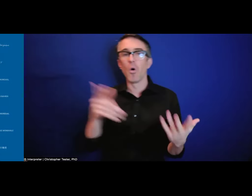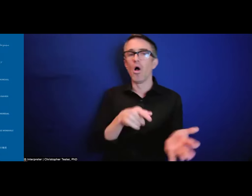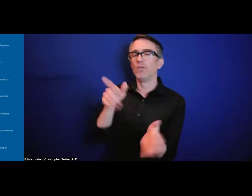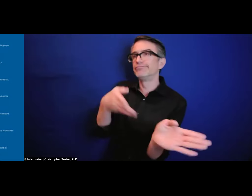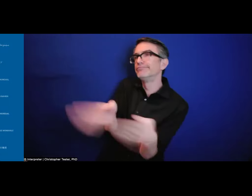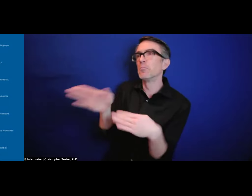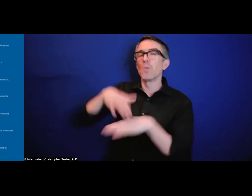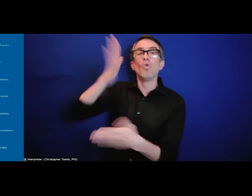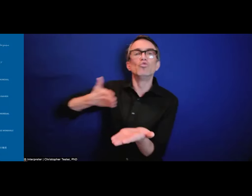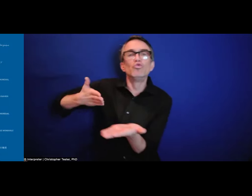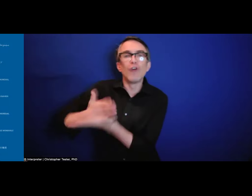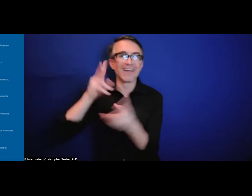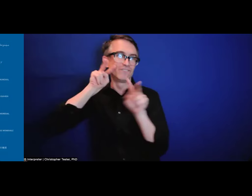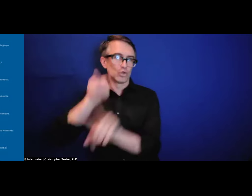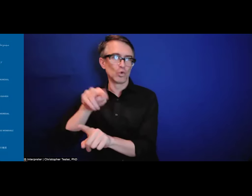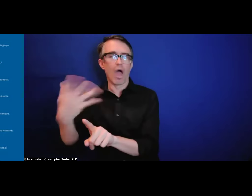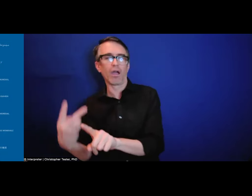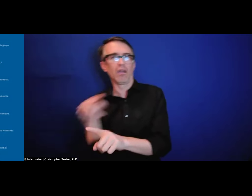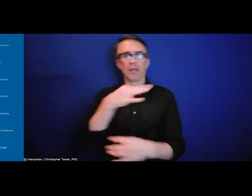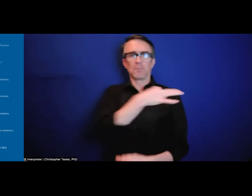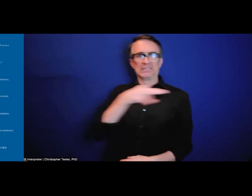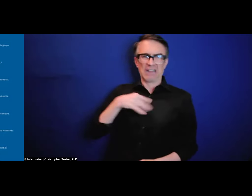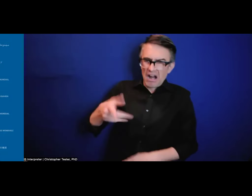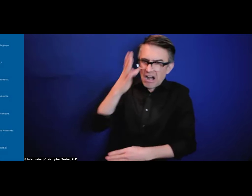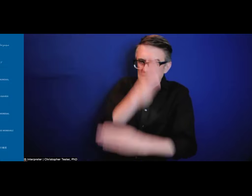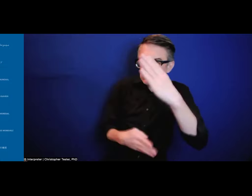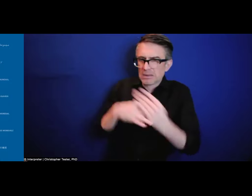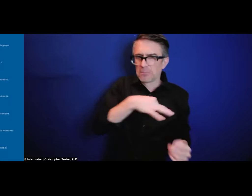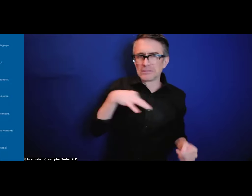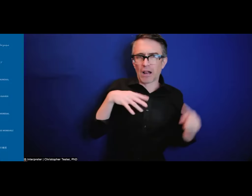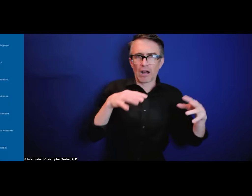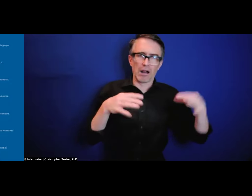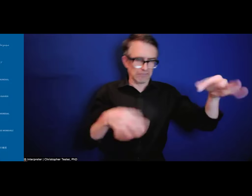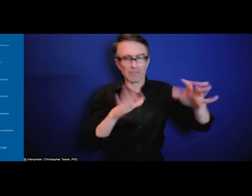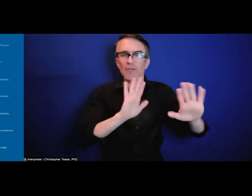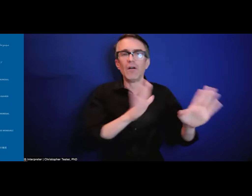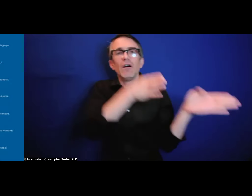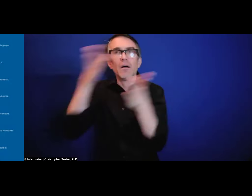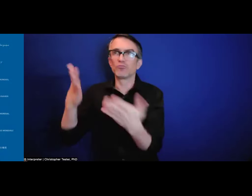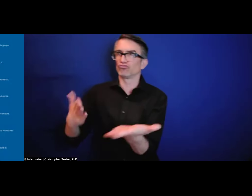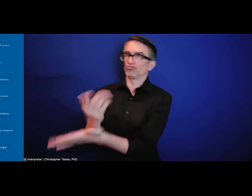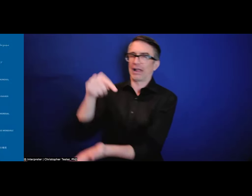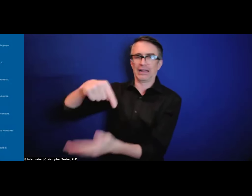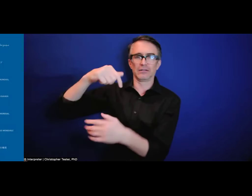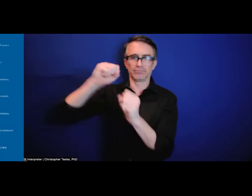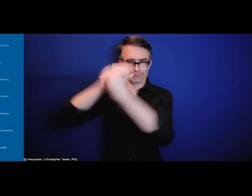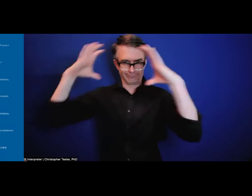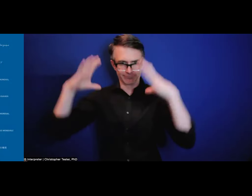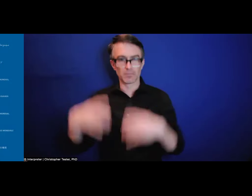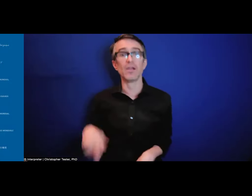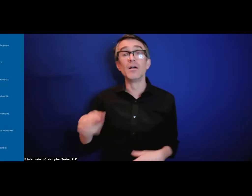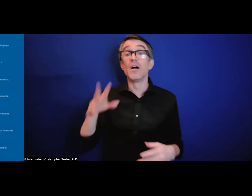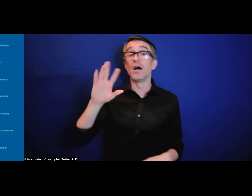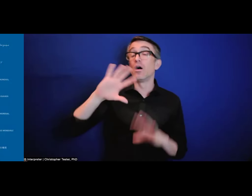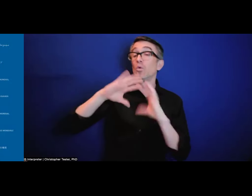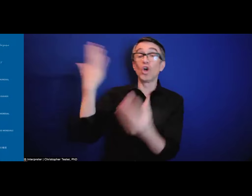4, in which we mandate universal access, that then also includes access for persons